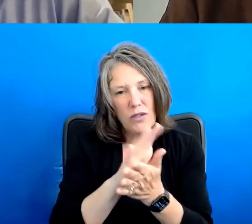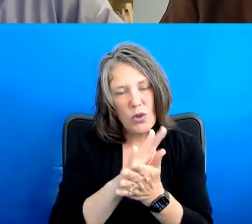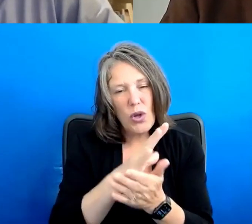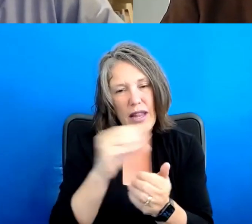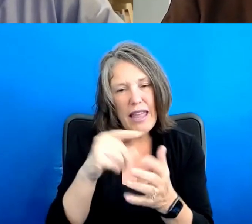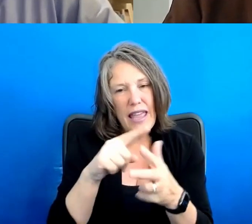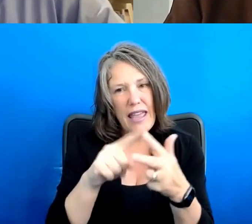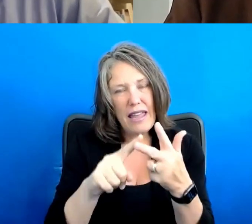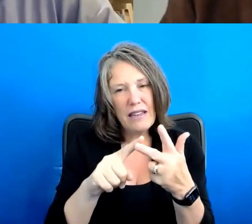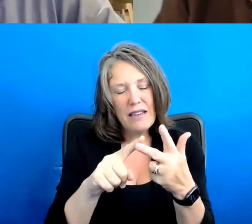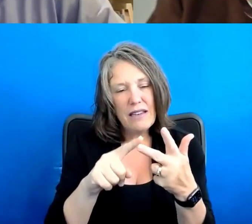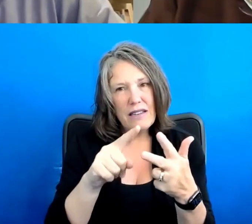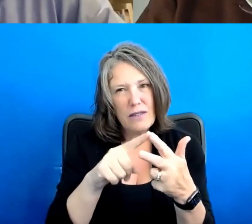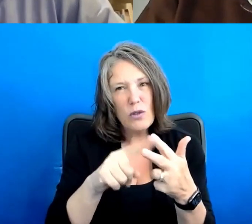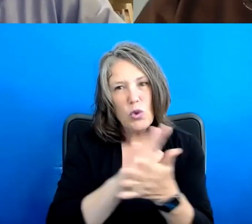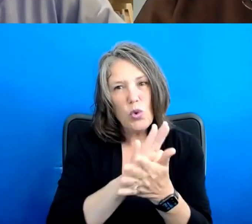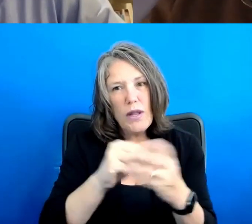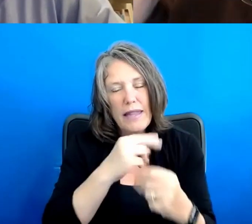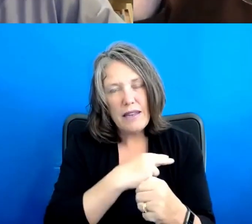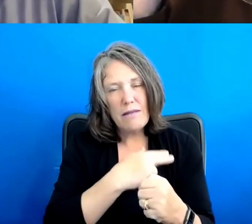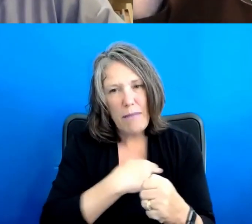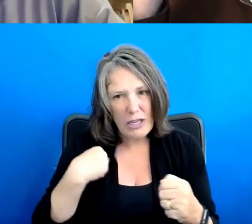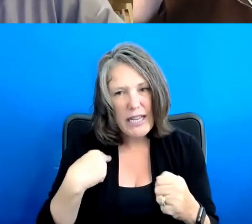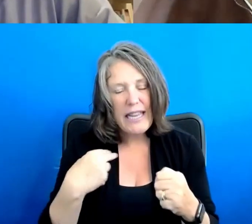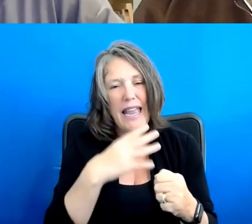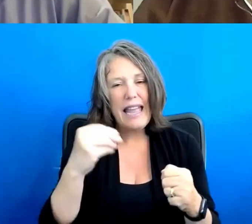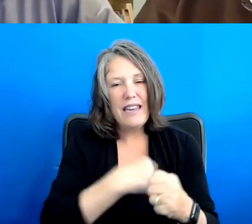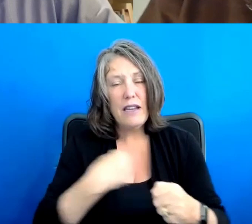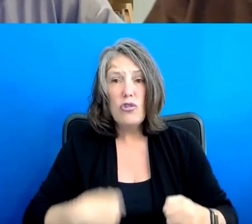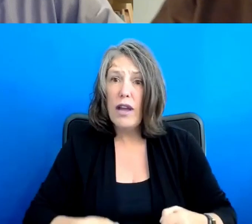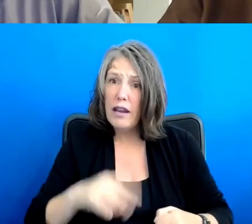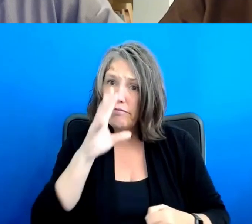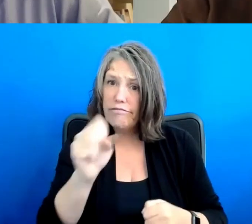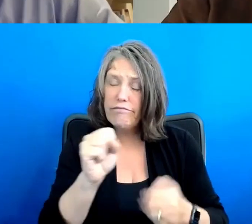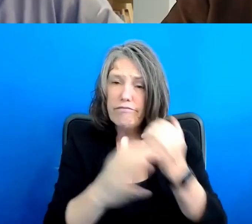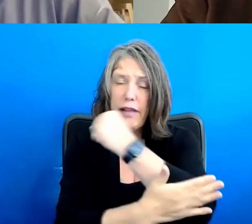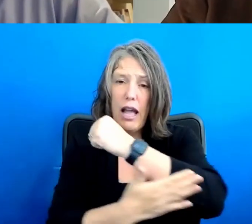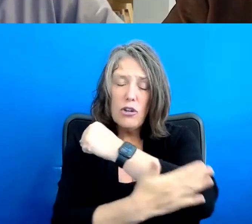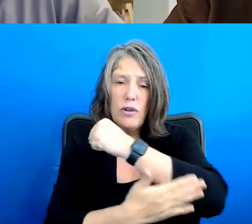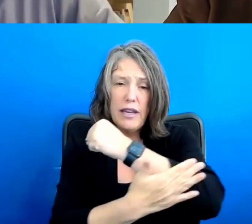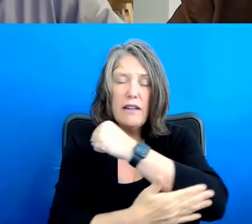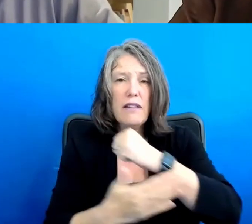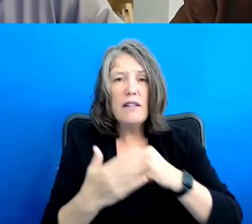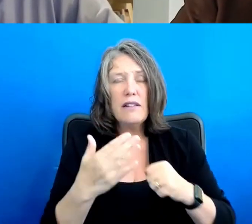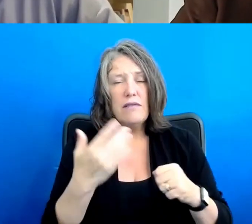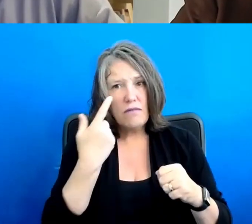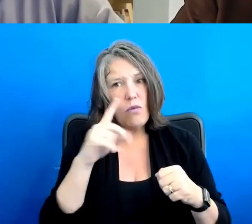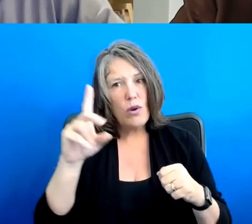Renmin in Beijing. And China's a fascinating country on disability